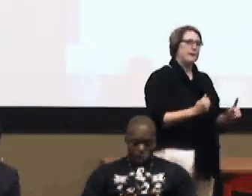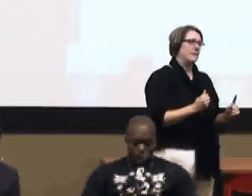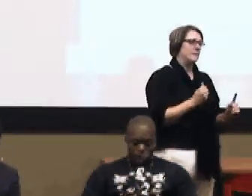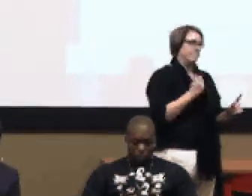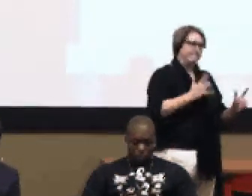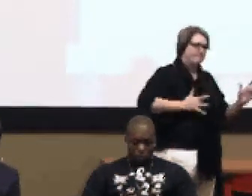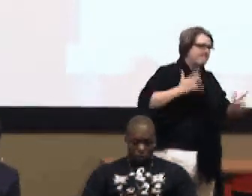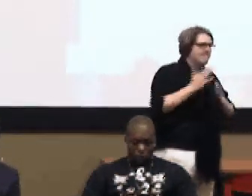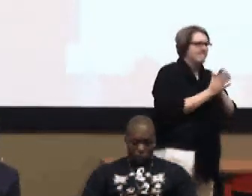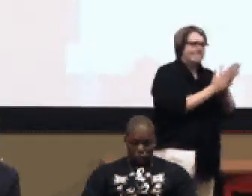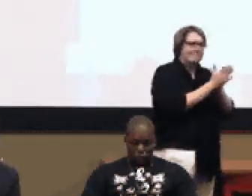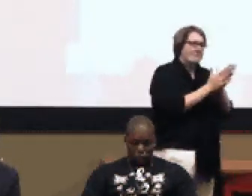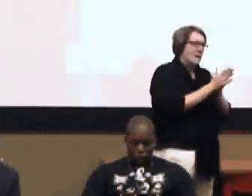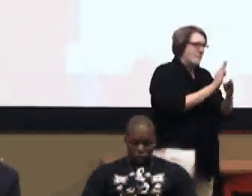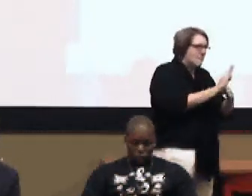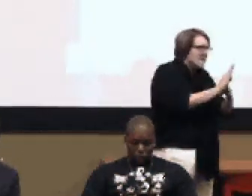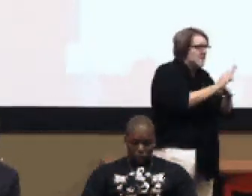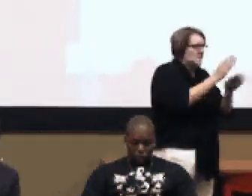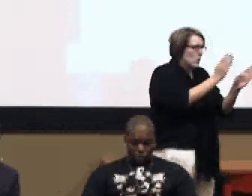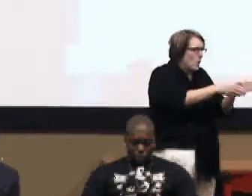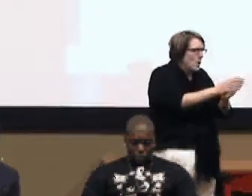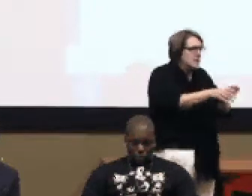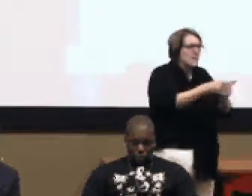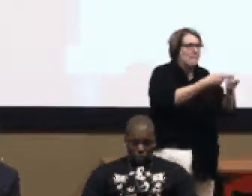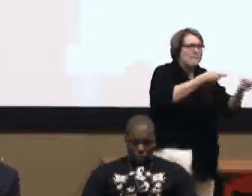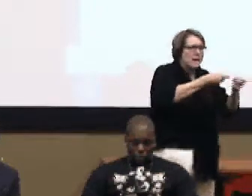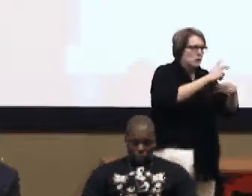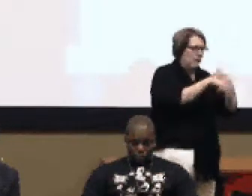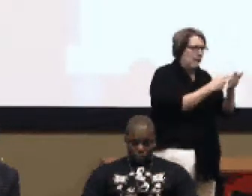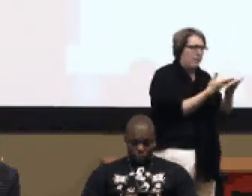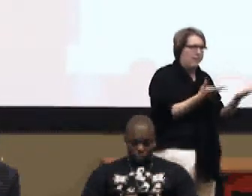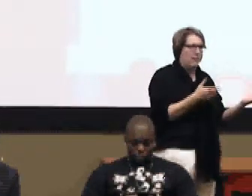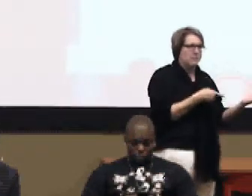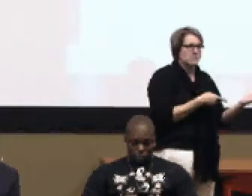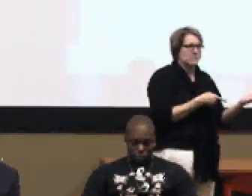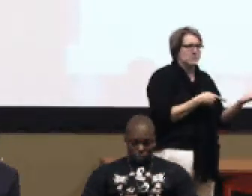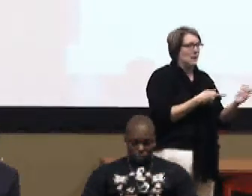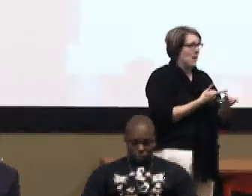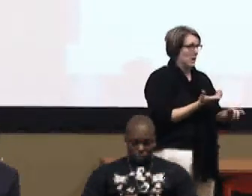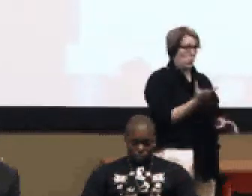business and organization and kind of like management type stuff. And so I didn't